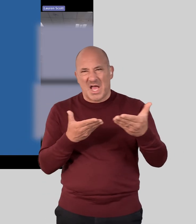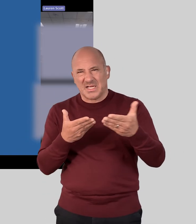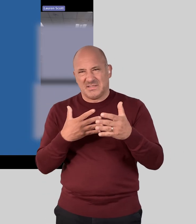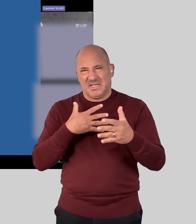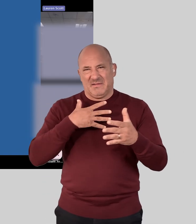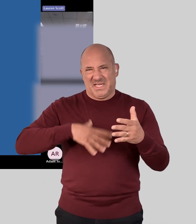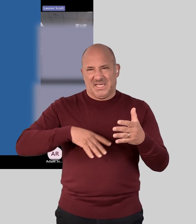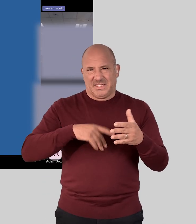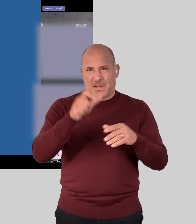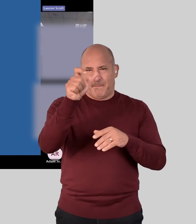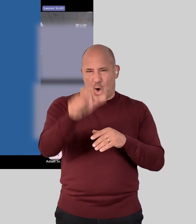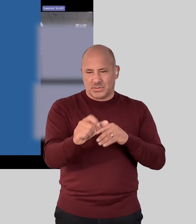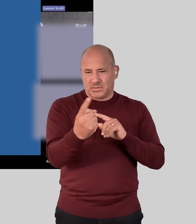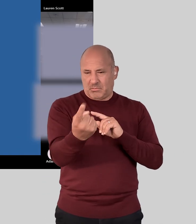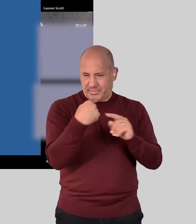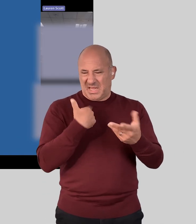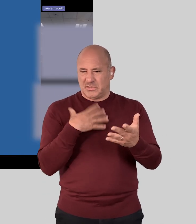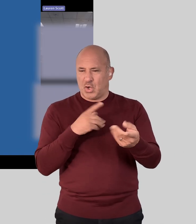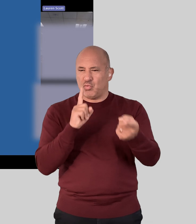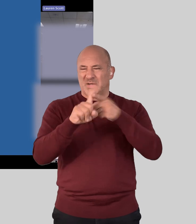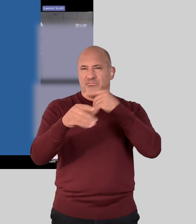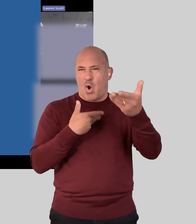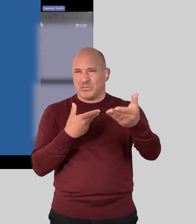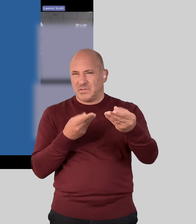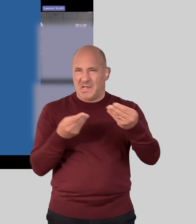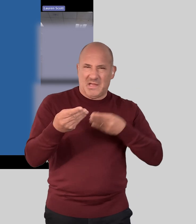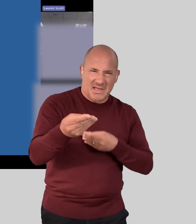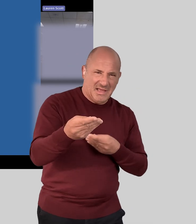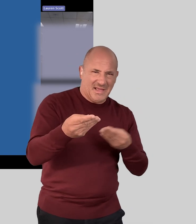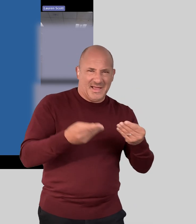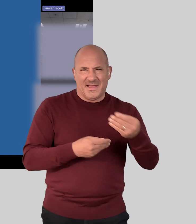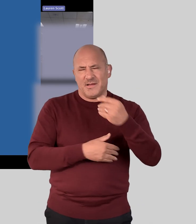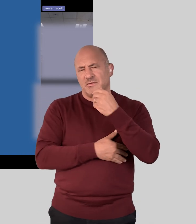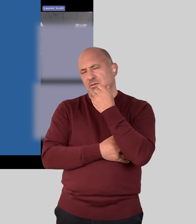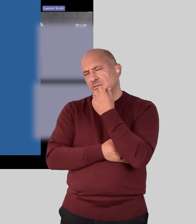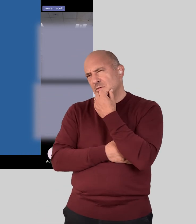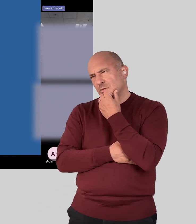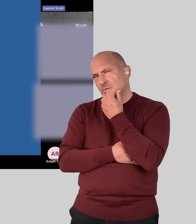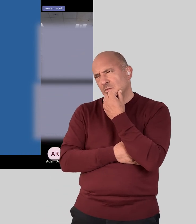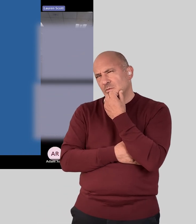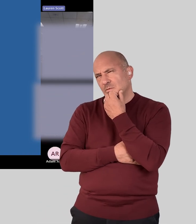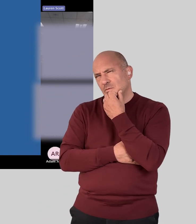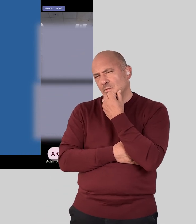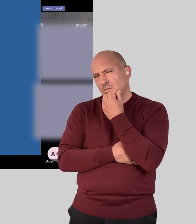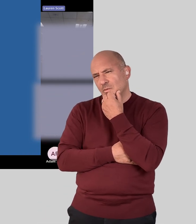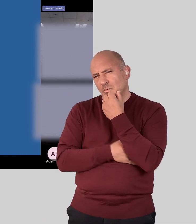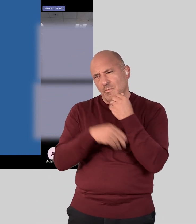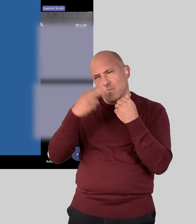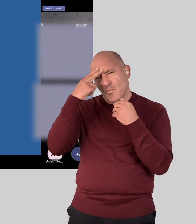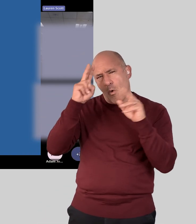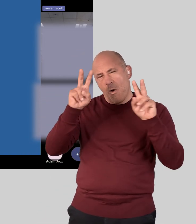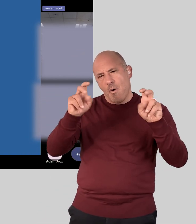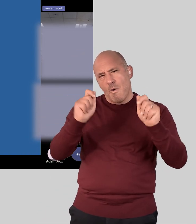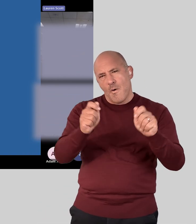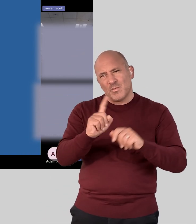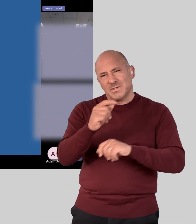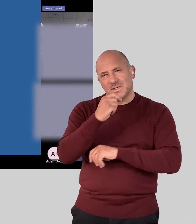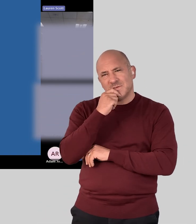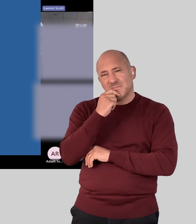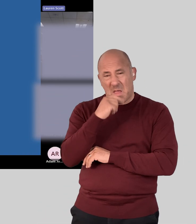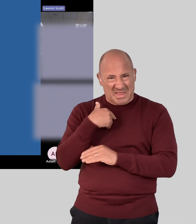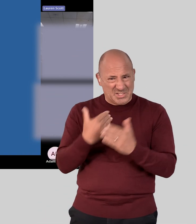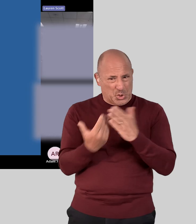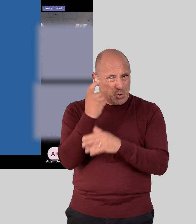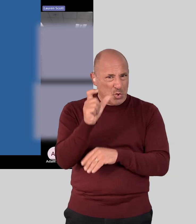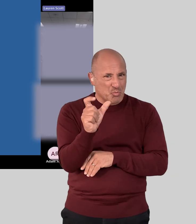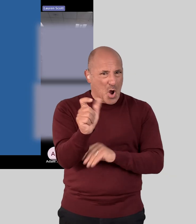the person who you're in front of. I'm not quite sure what we could call it.